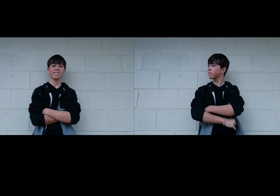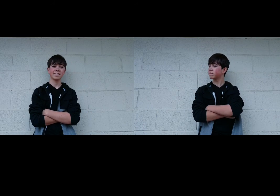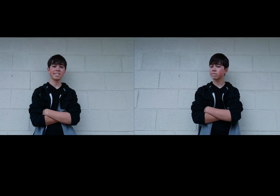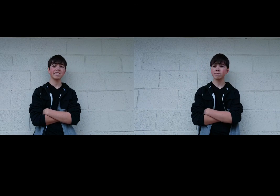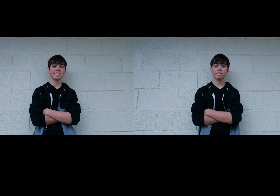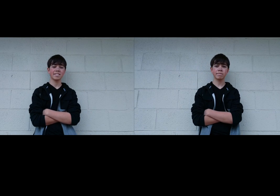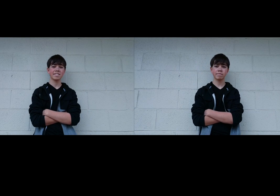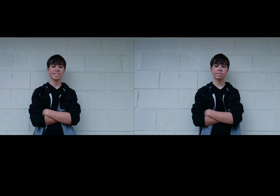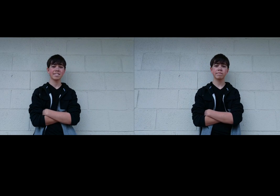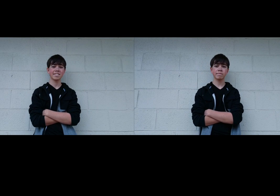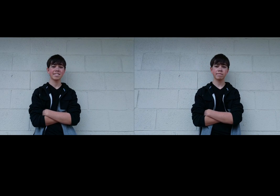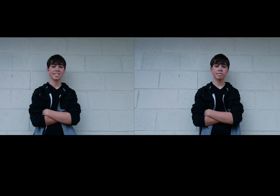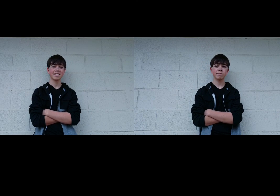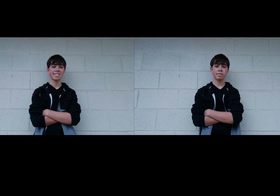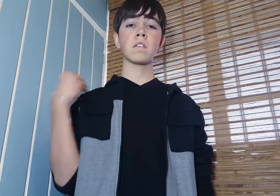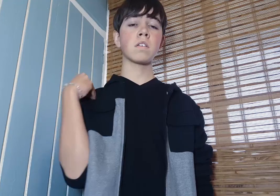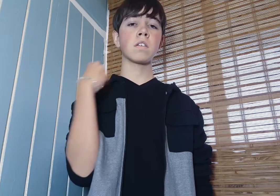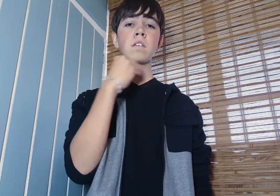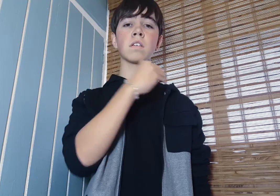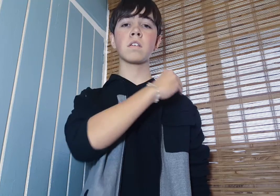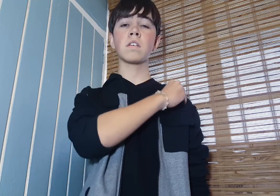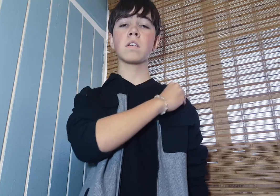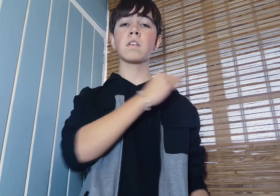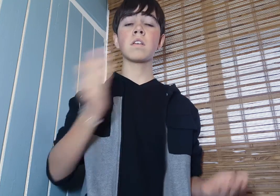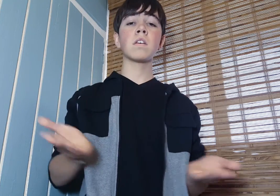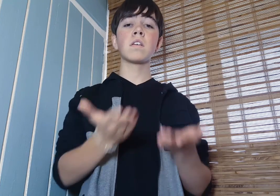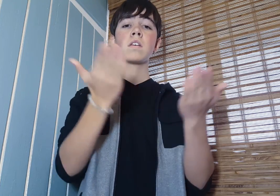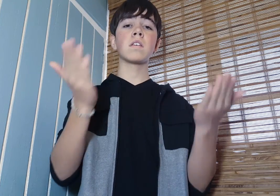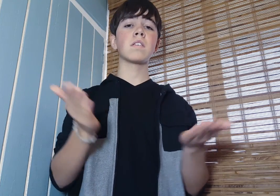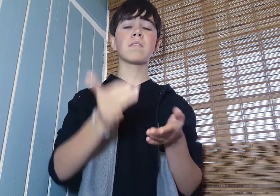for centuries We've been here forever